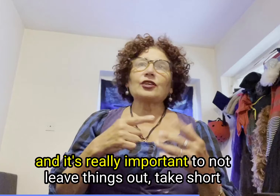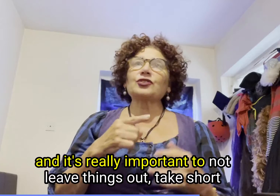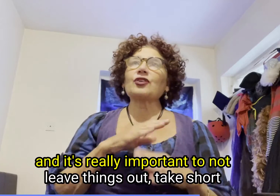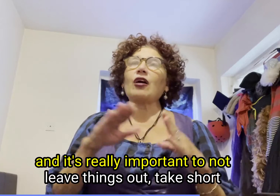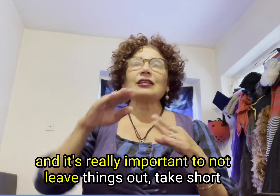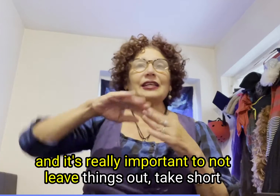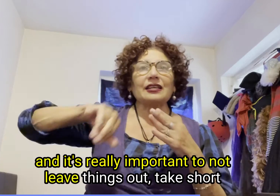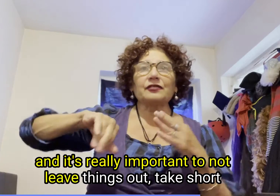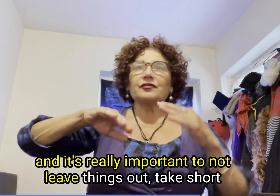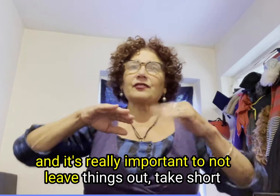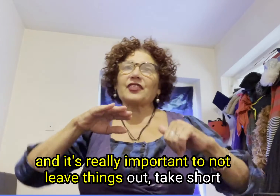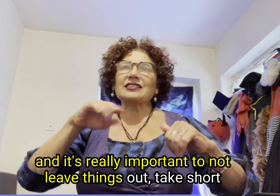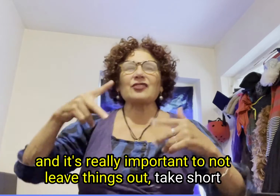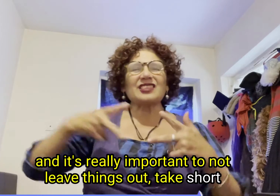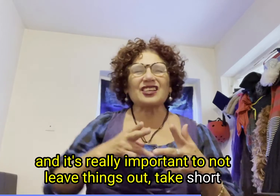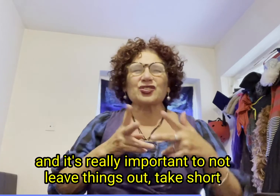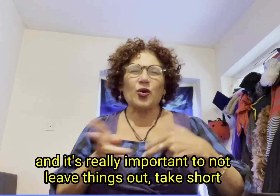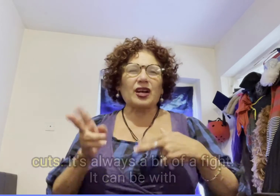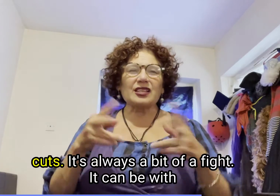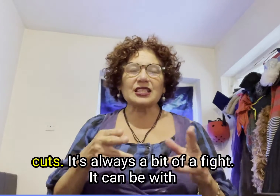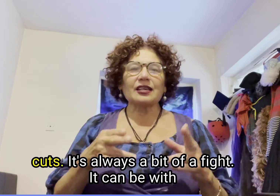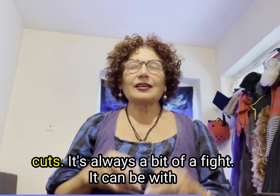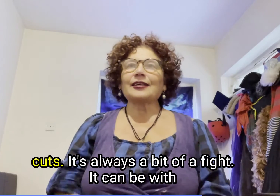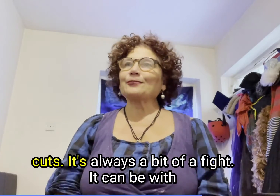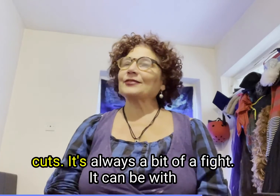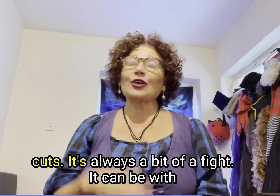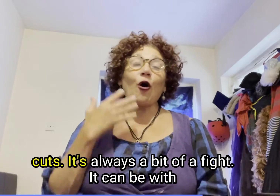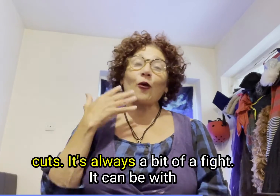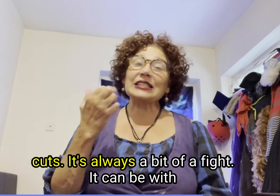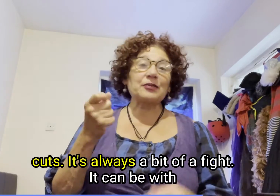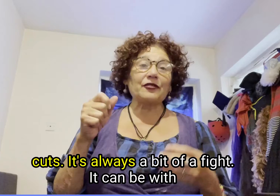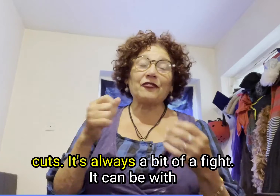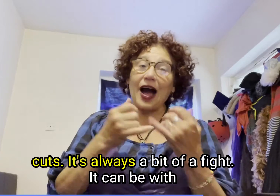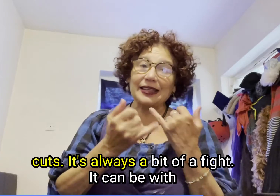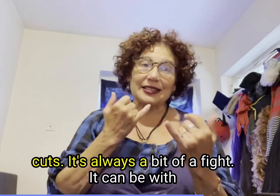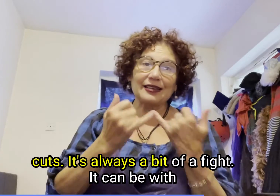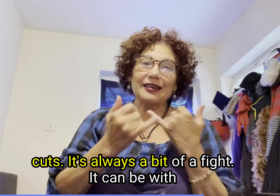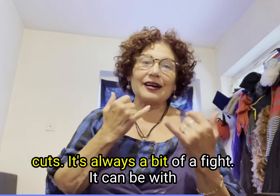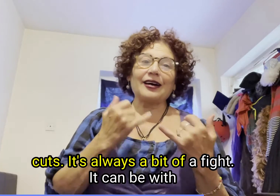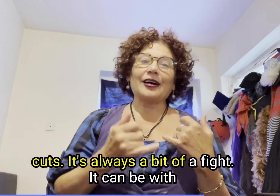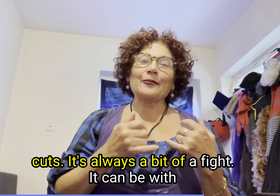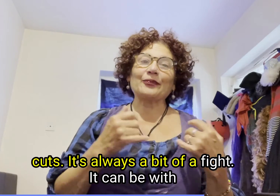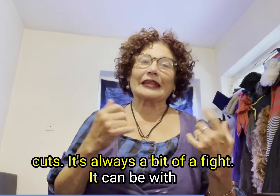to not leave things out and take shortcuts. And it's always a bit of a fight.